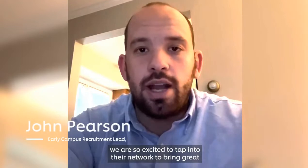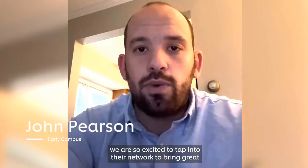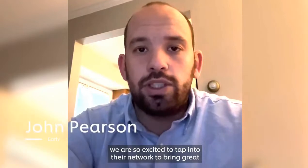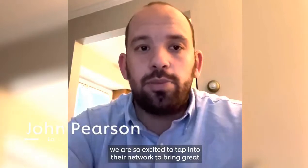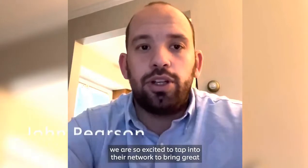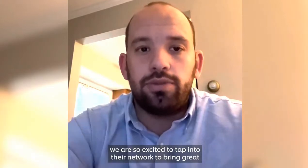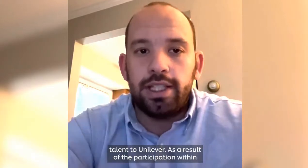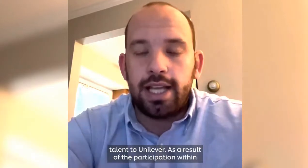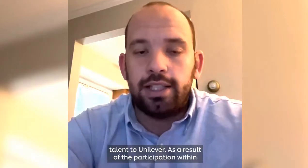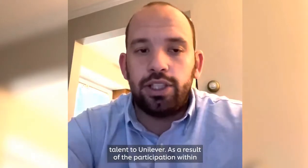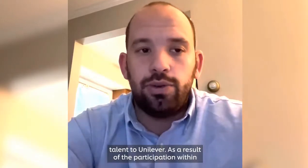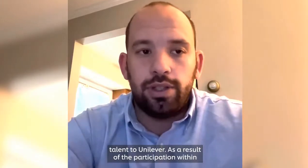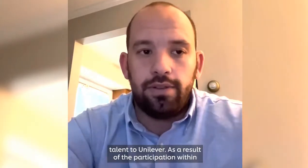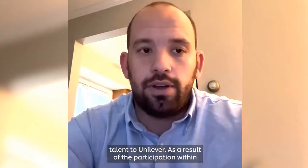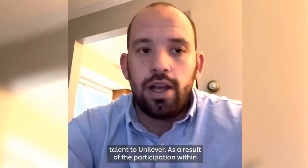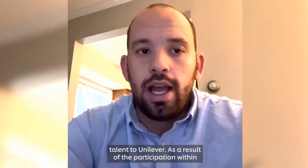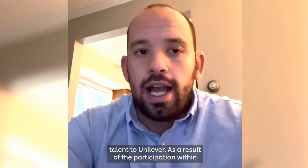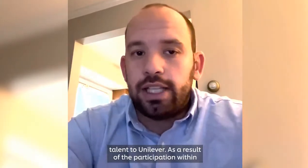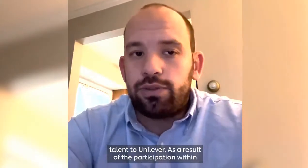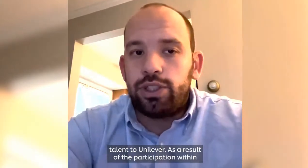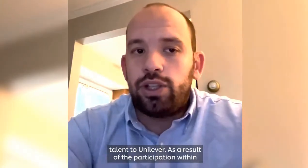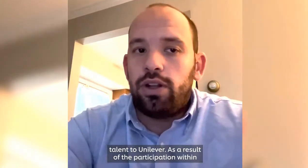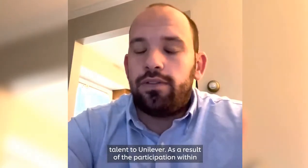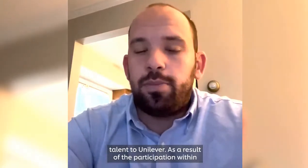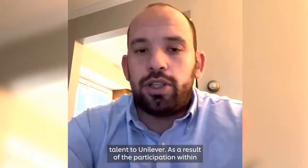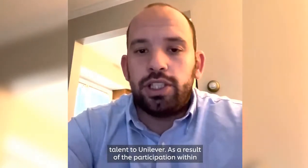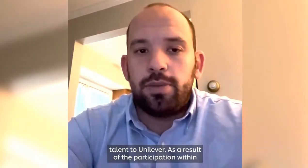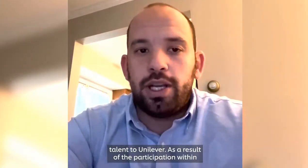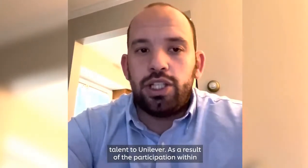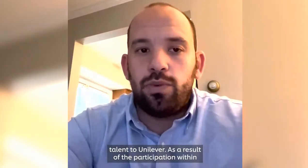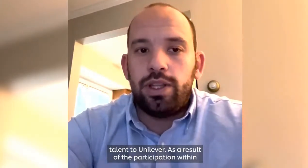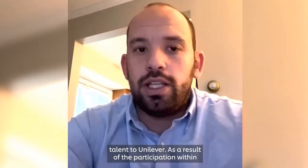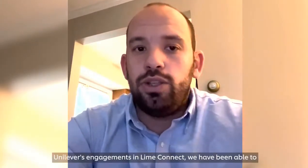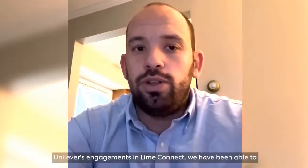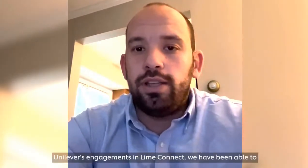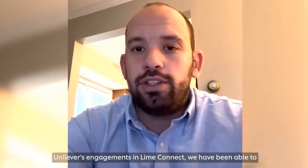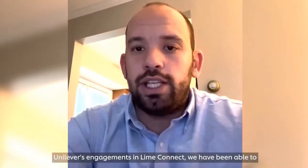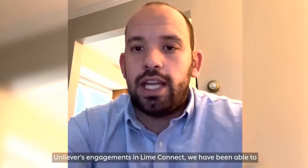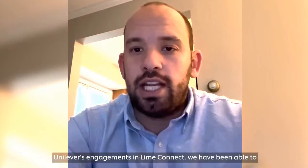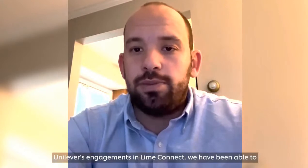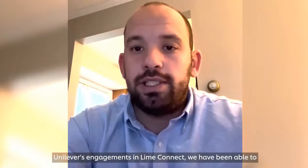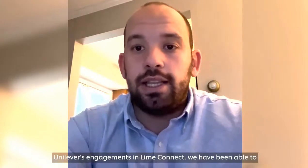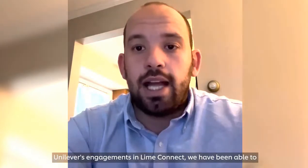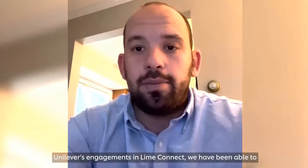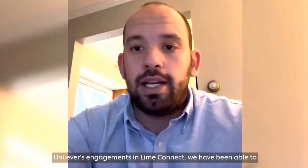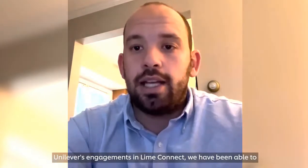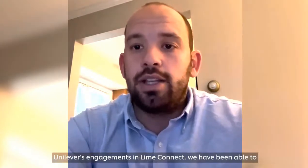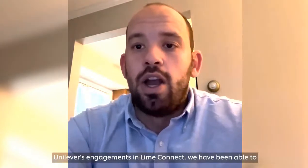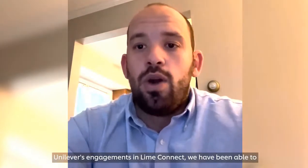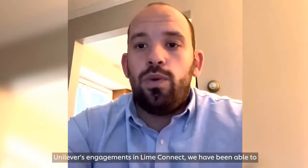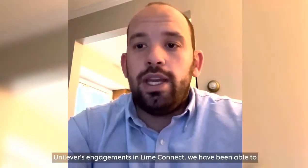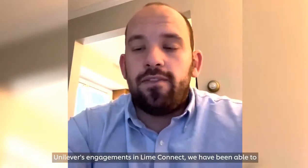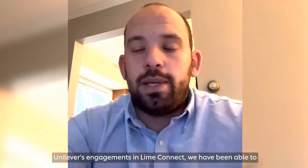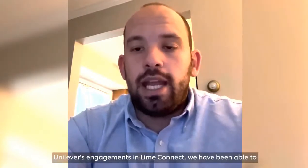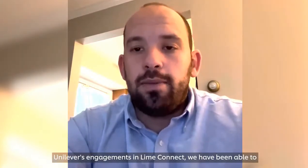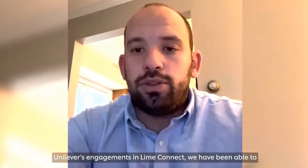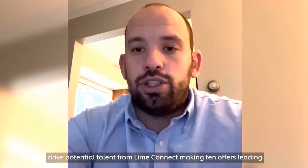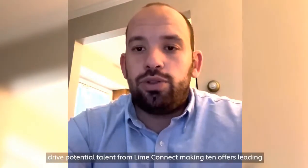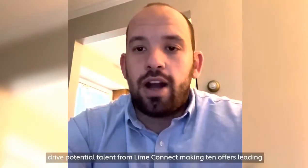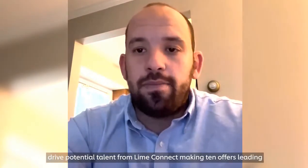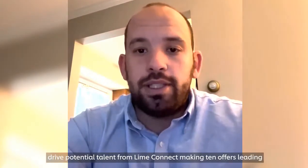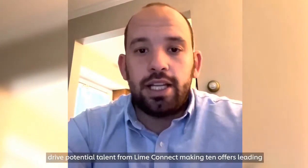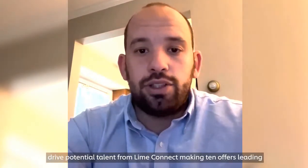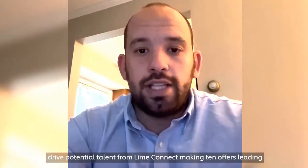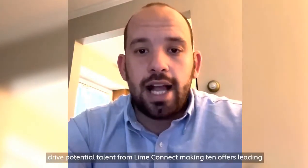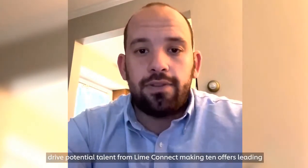tap into their network to bring great talent to Unilever. As a result of the participation within Unilever's engagements in Lime Connect, we have been able